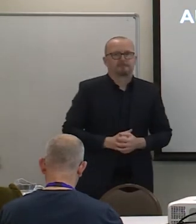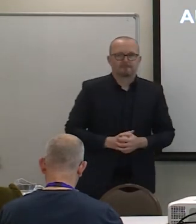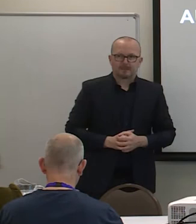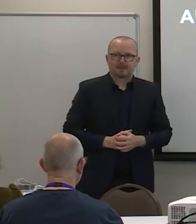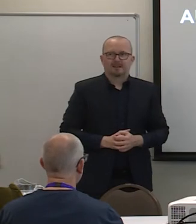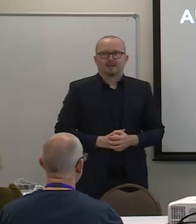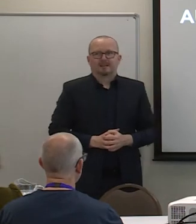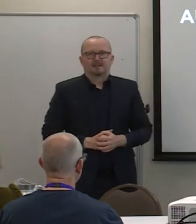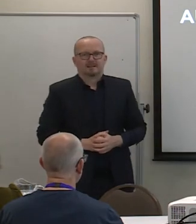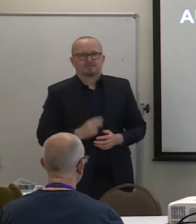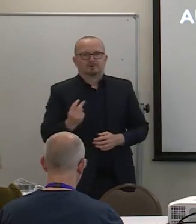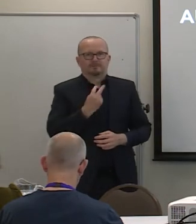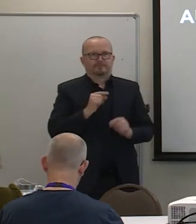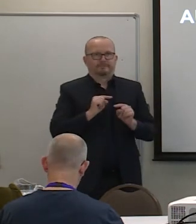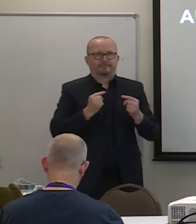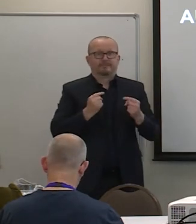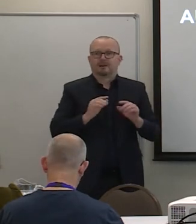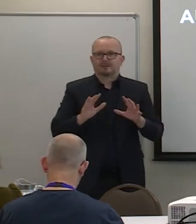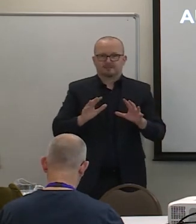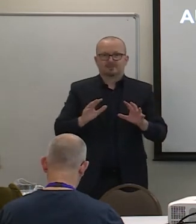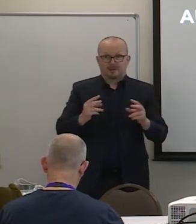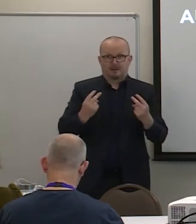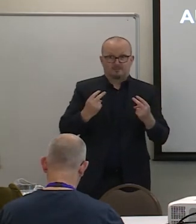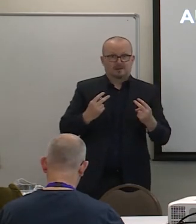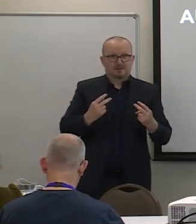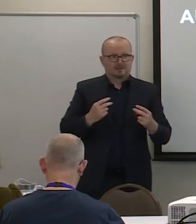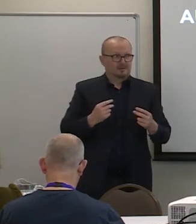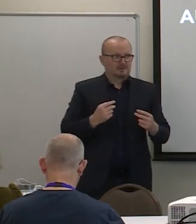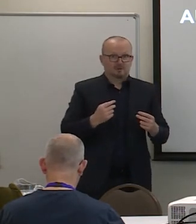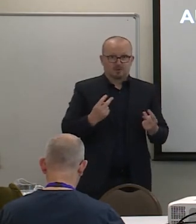see some smiles. Now you've all been there, you've been listening a little bit. It's audience